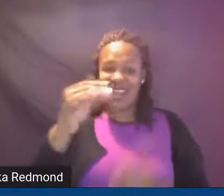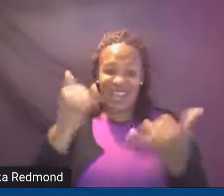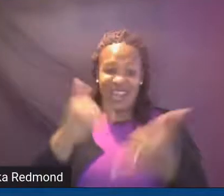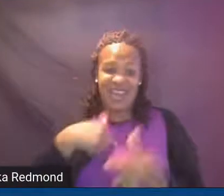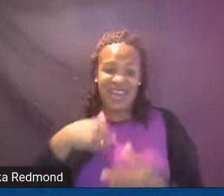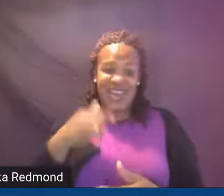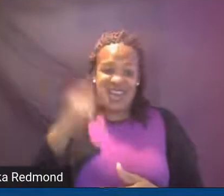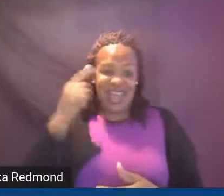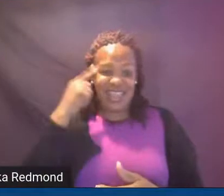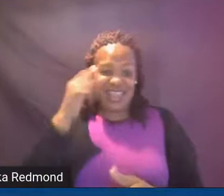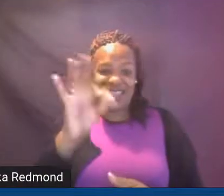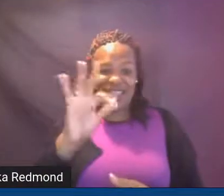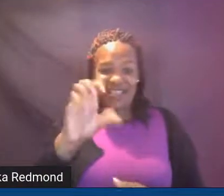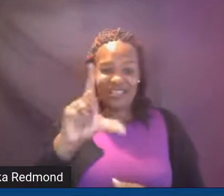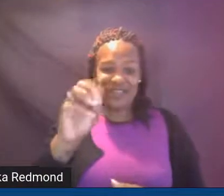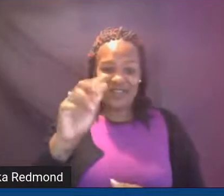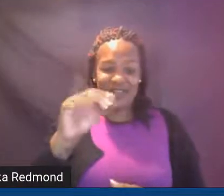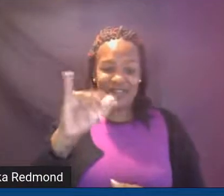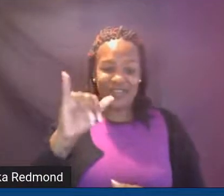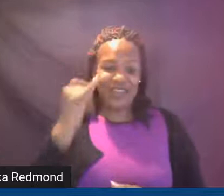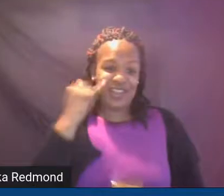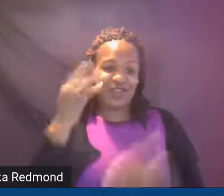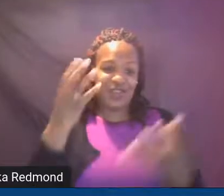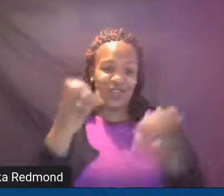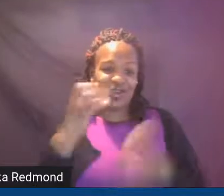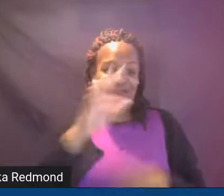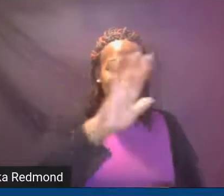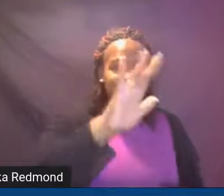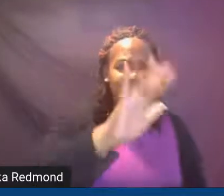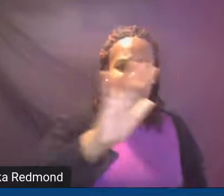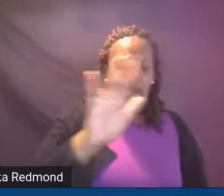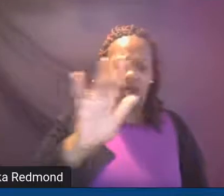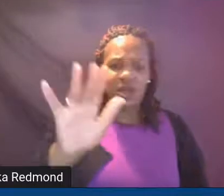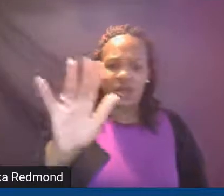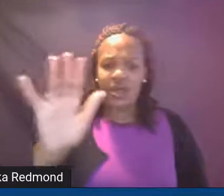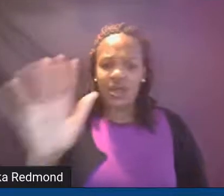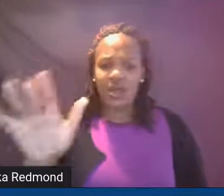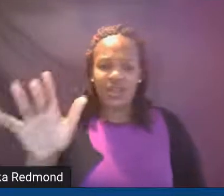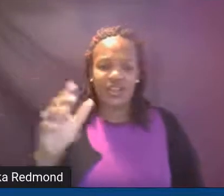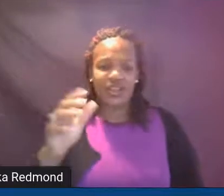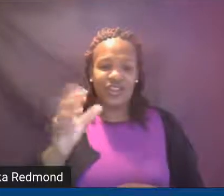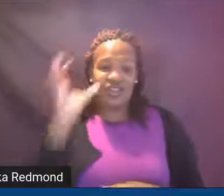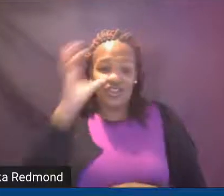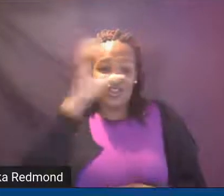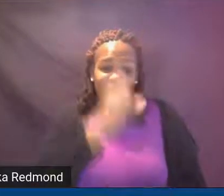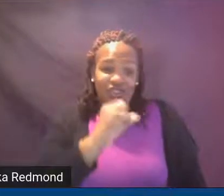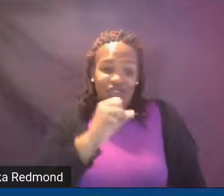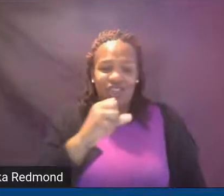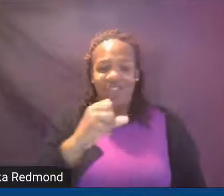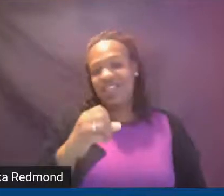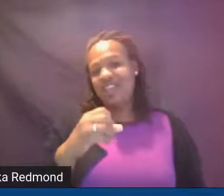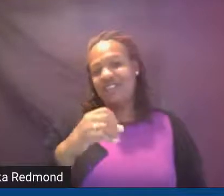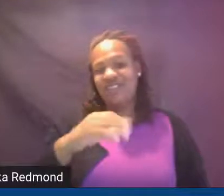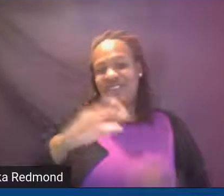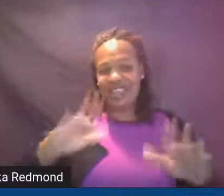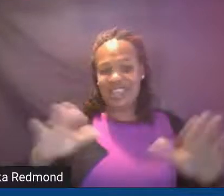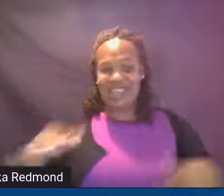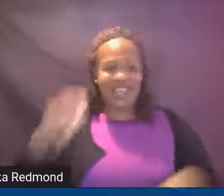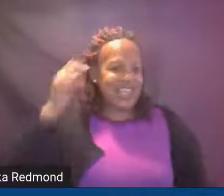back then it was just normal operating procedure sort of thing. Yeah, you can see I don't have that hairline anymore.